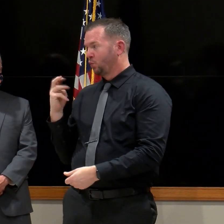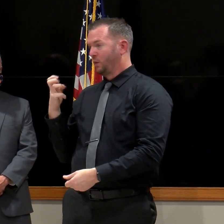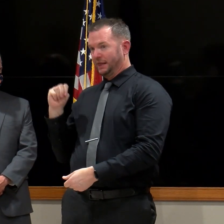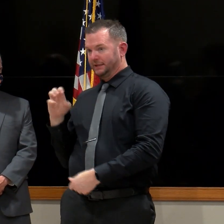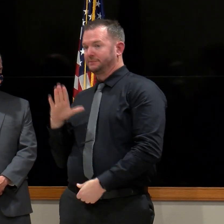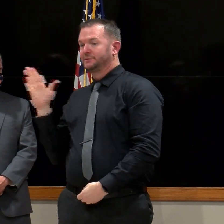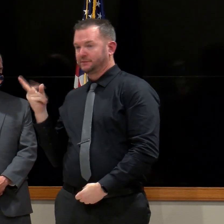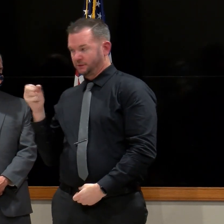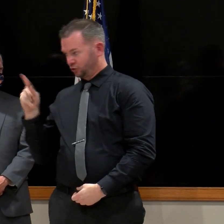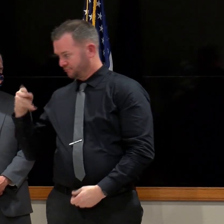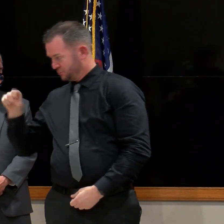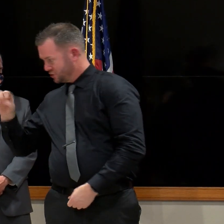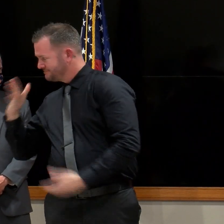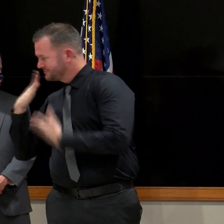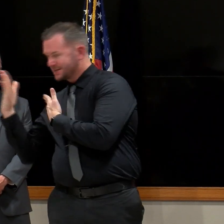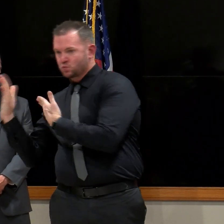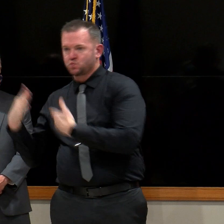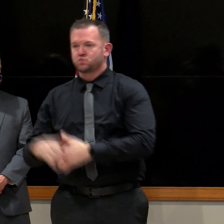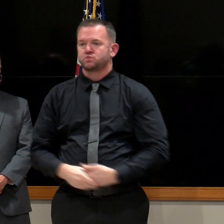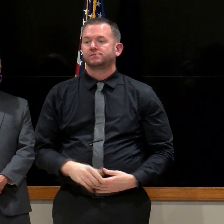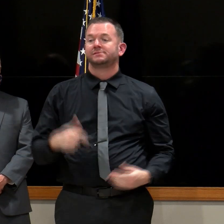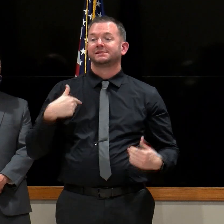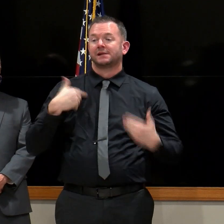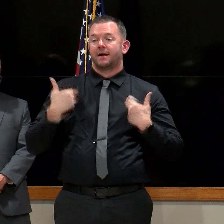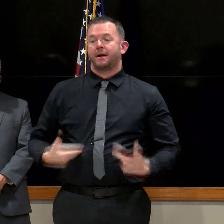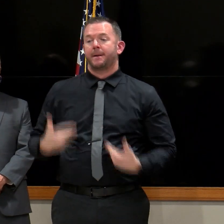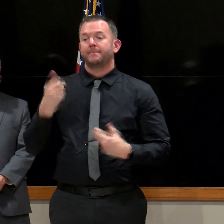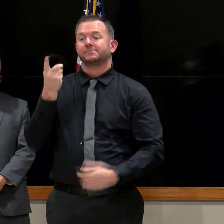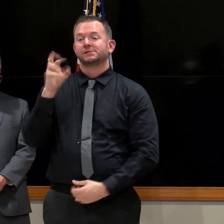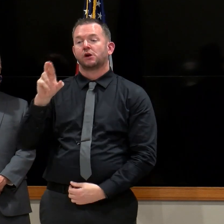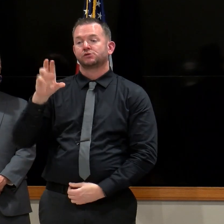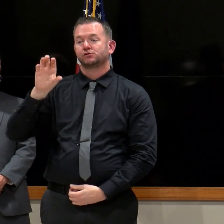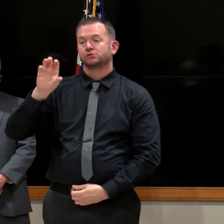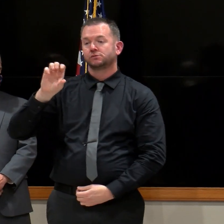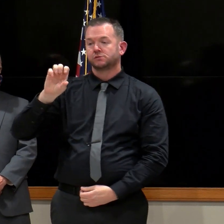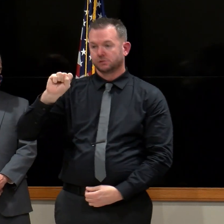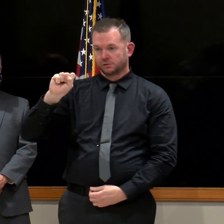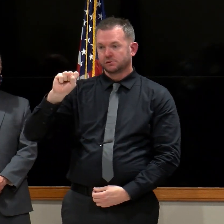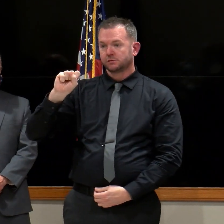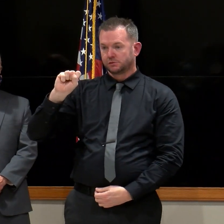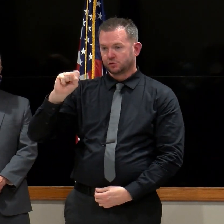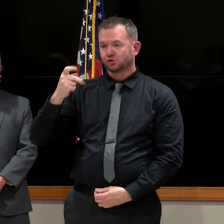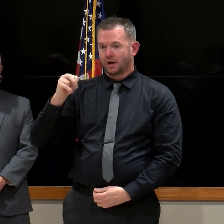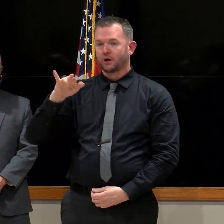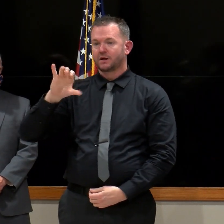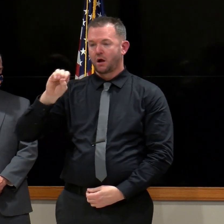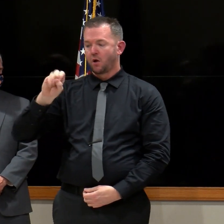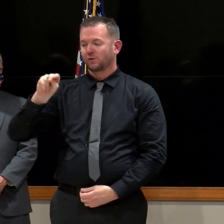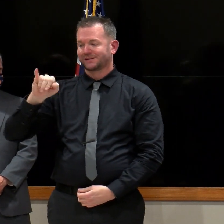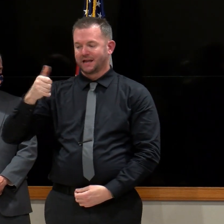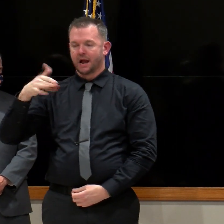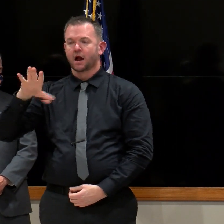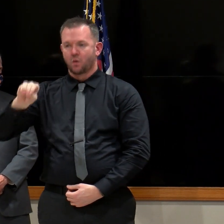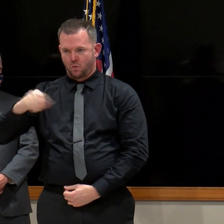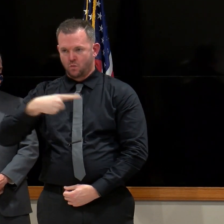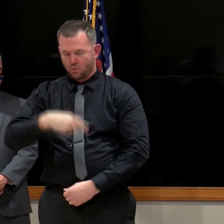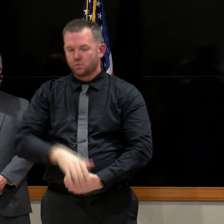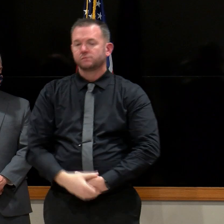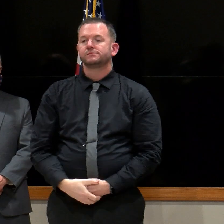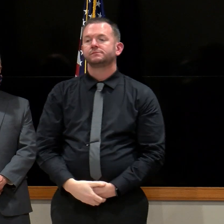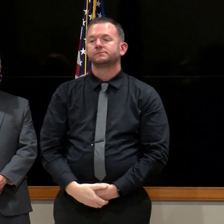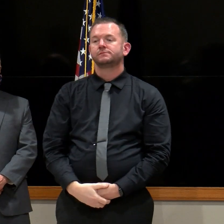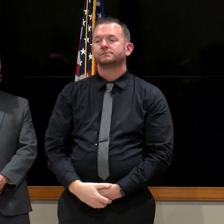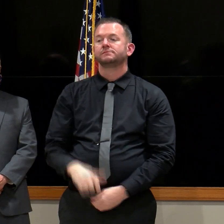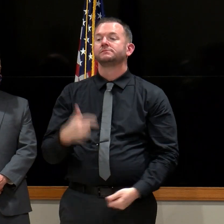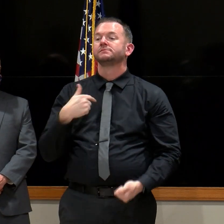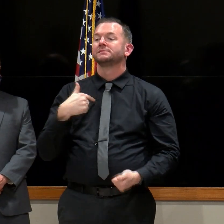I'm Dr. Sherri Onyiego. I serve as the Interim Local Health Authority for Harris County. Our departments with Harris County and